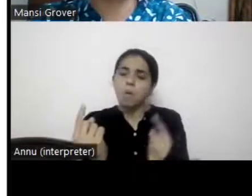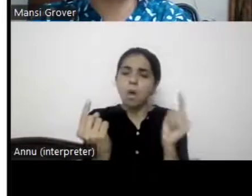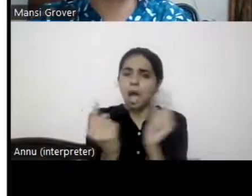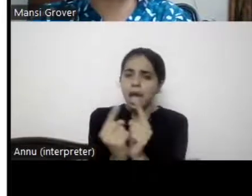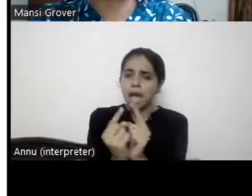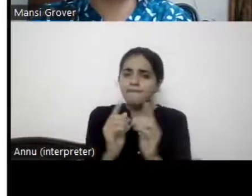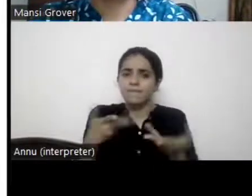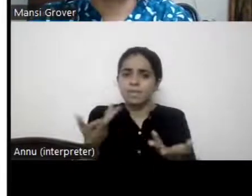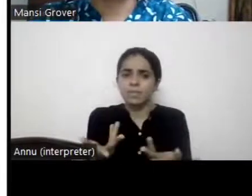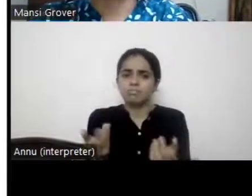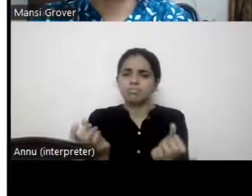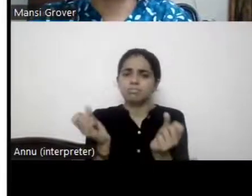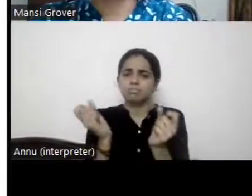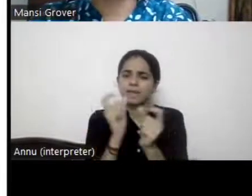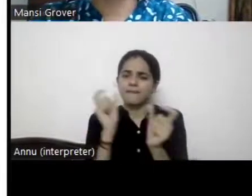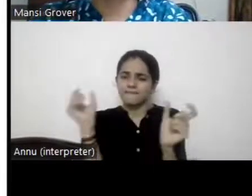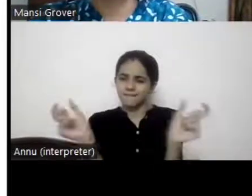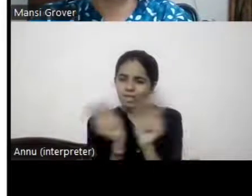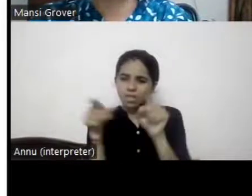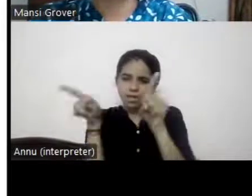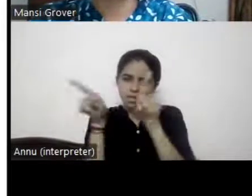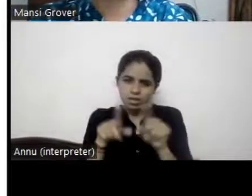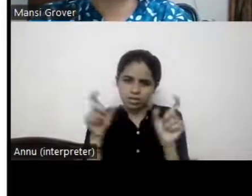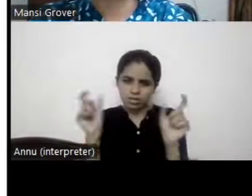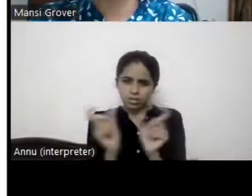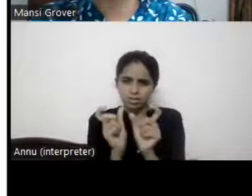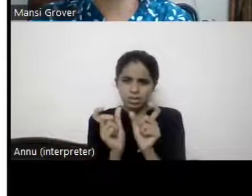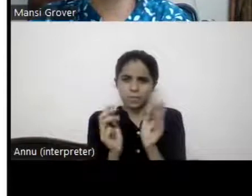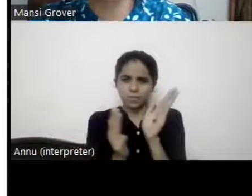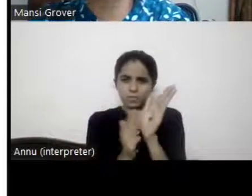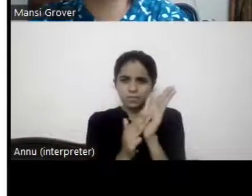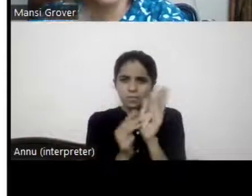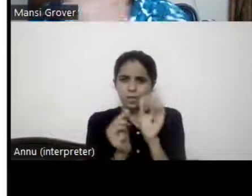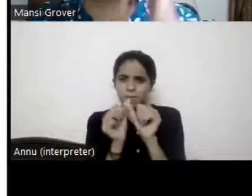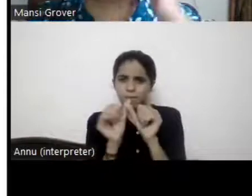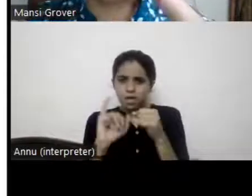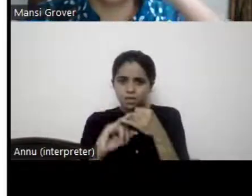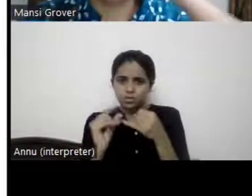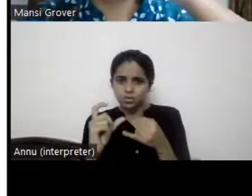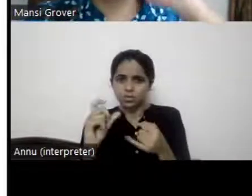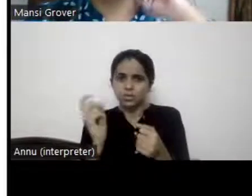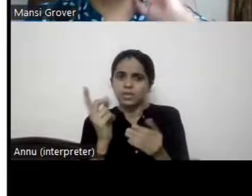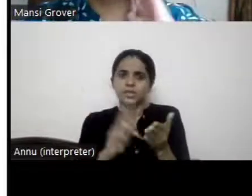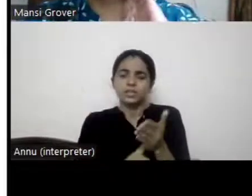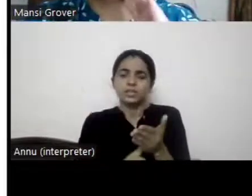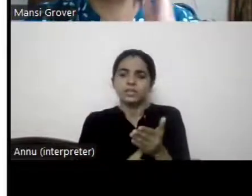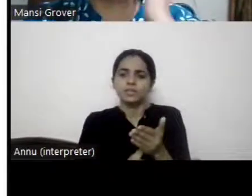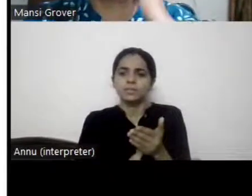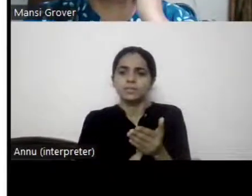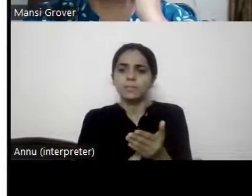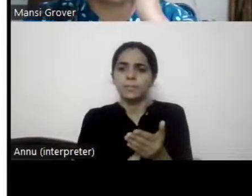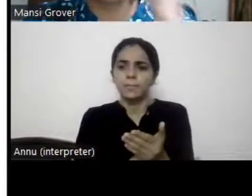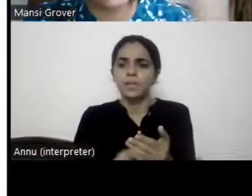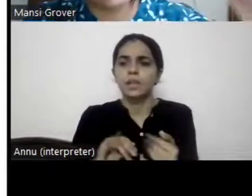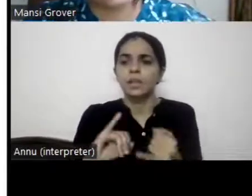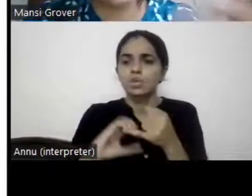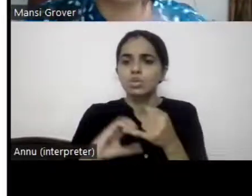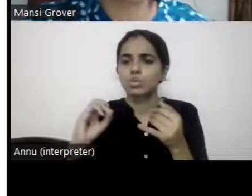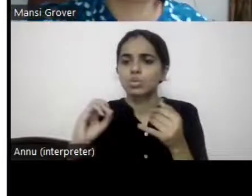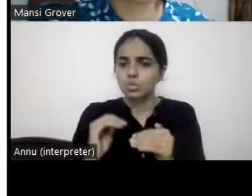as synonymous. But when it comes to masculinity, it is seen as an antonym. So